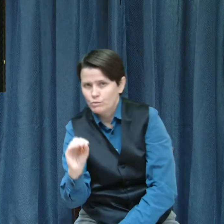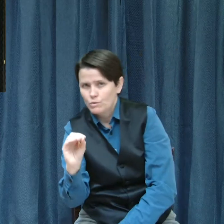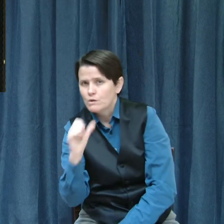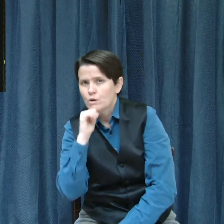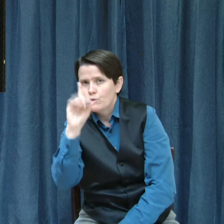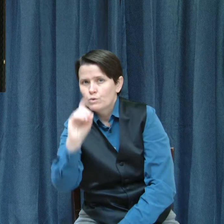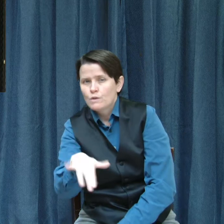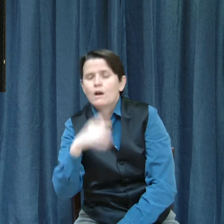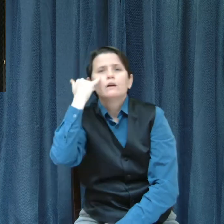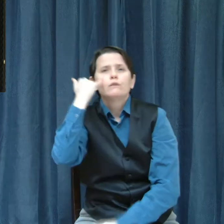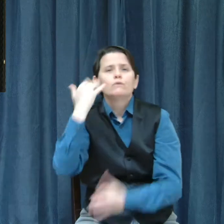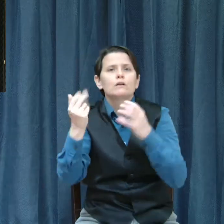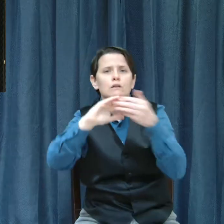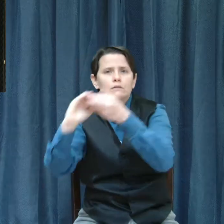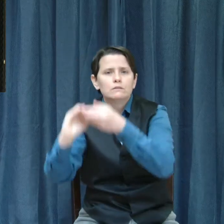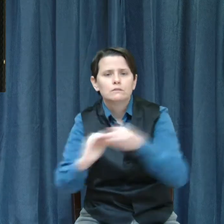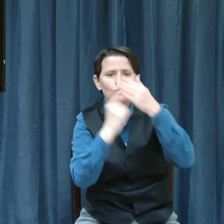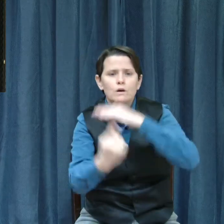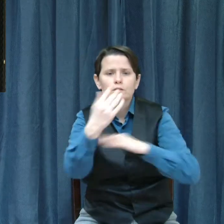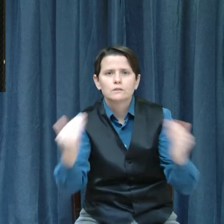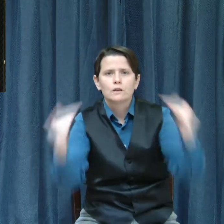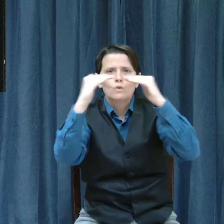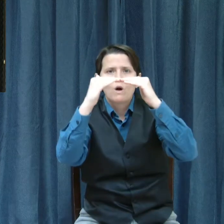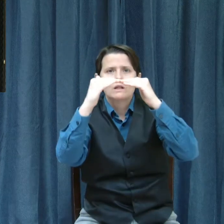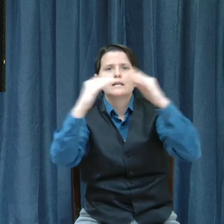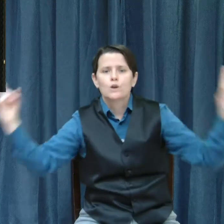oneness and equality, you come into my house and you stand with me and you